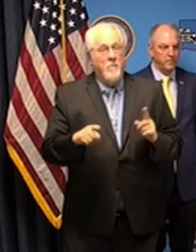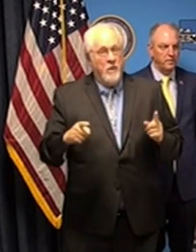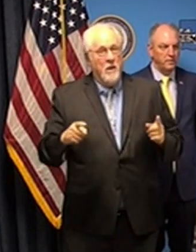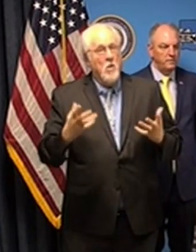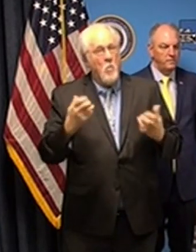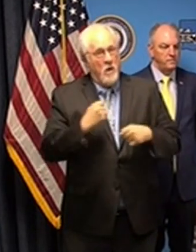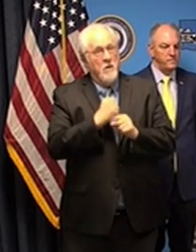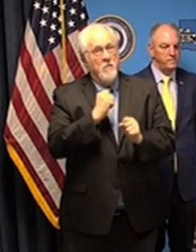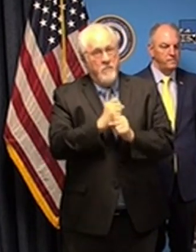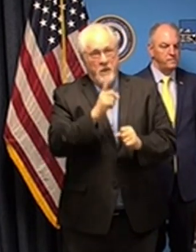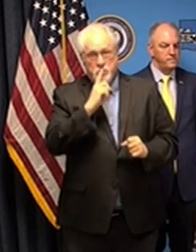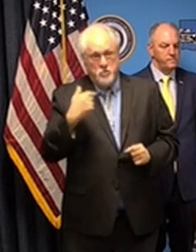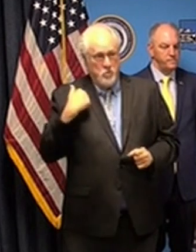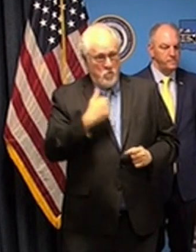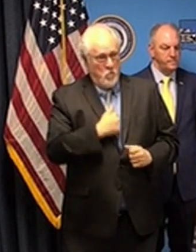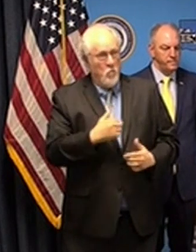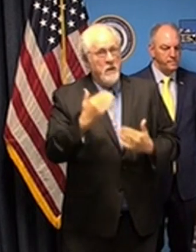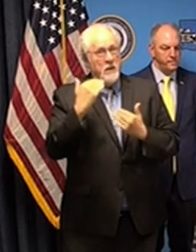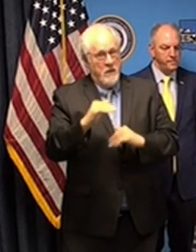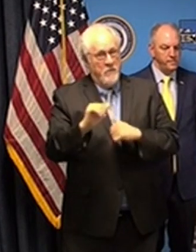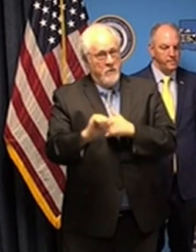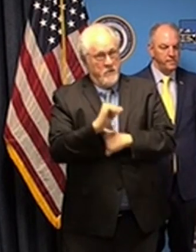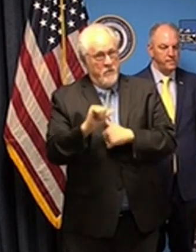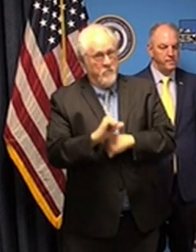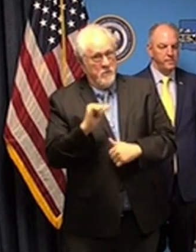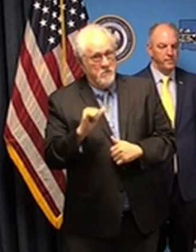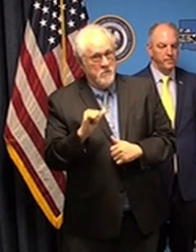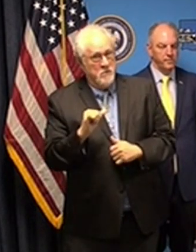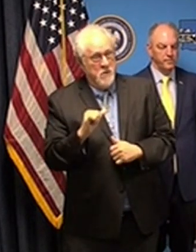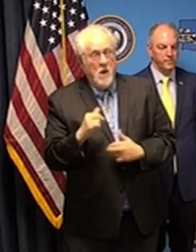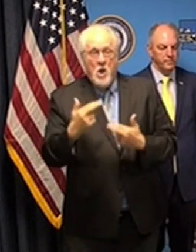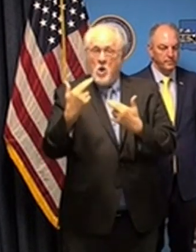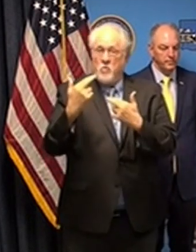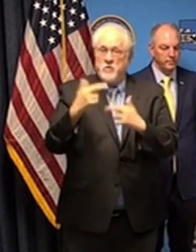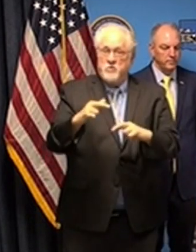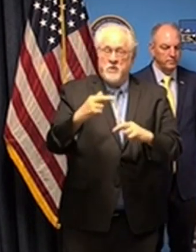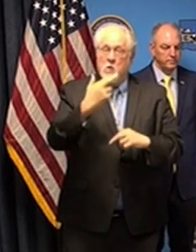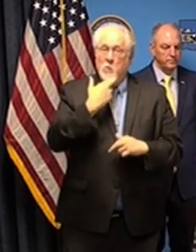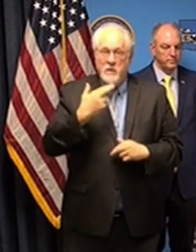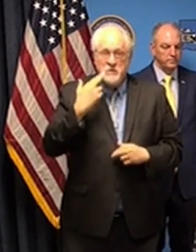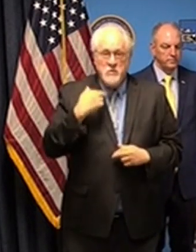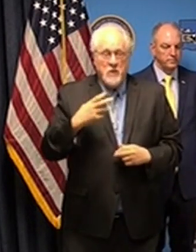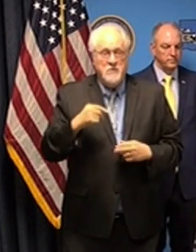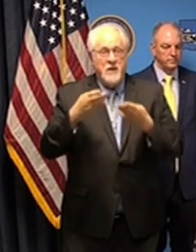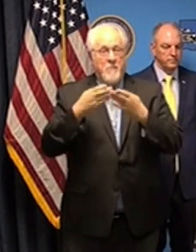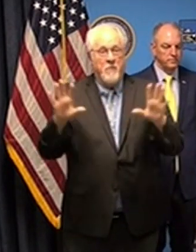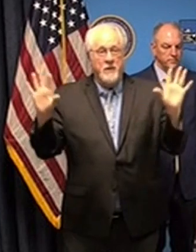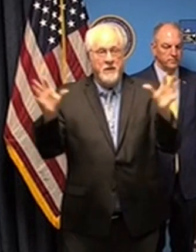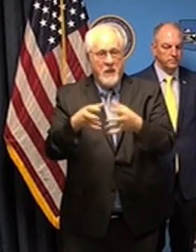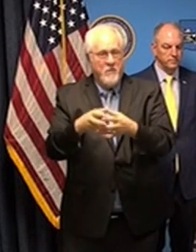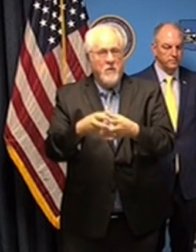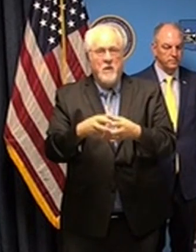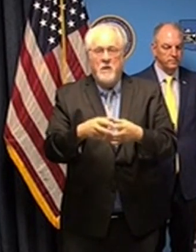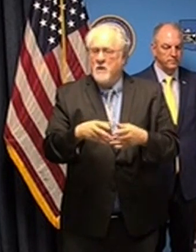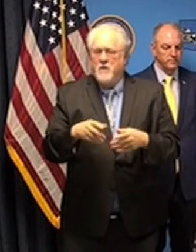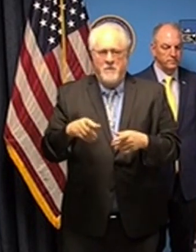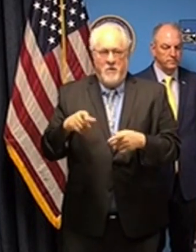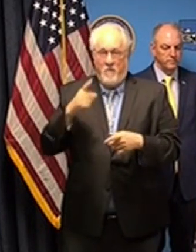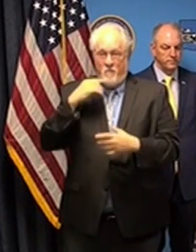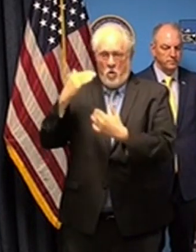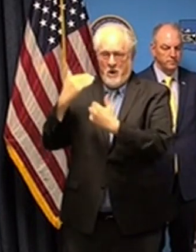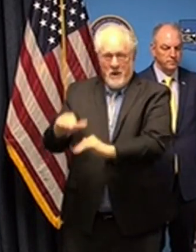But we want to ensure that we limit the threats. Restrictions on restaurants and public gatherings are not done to